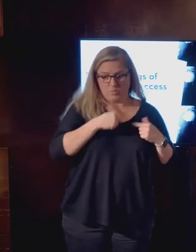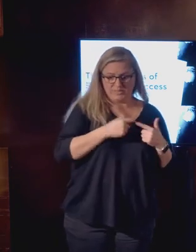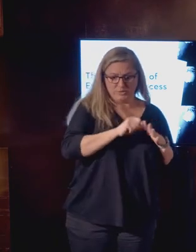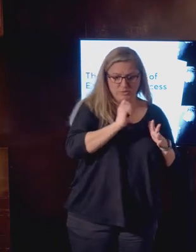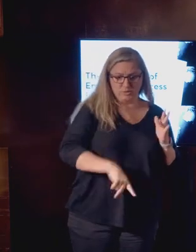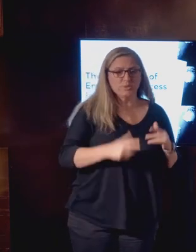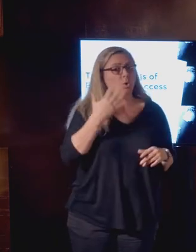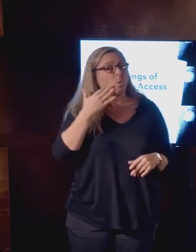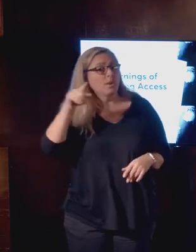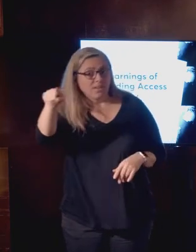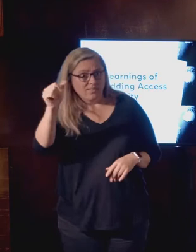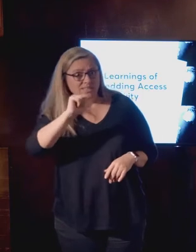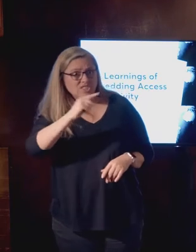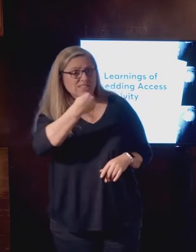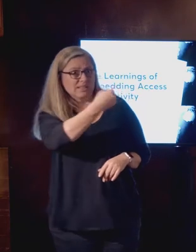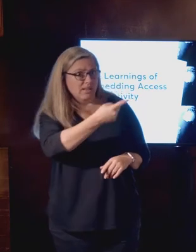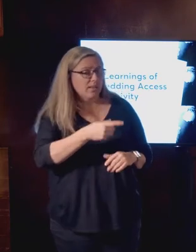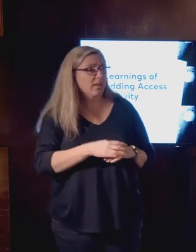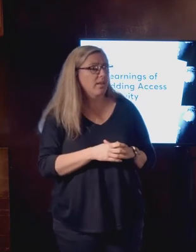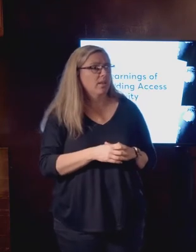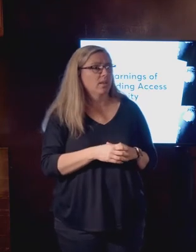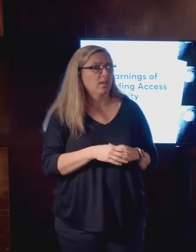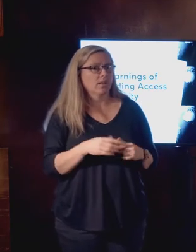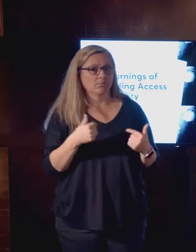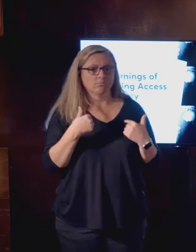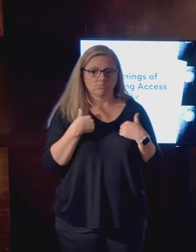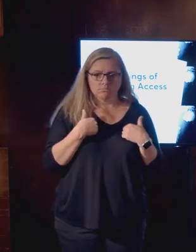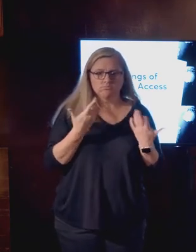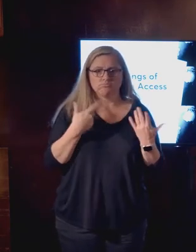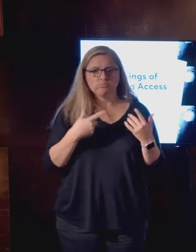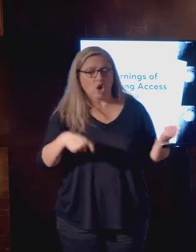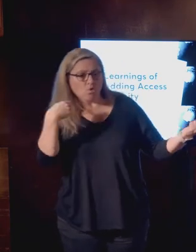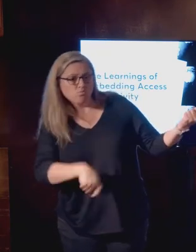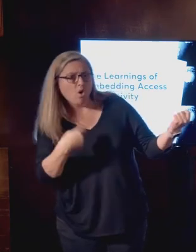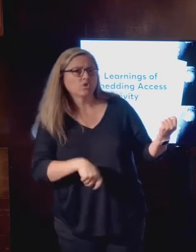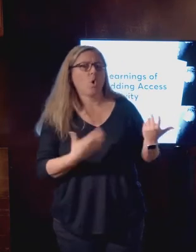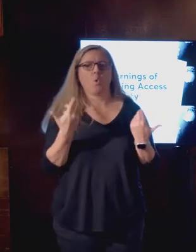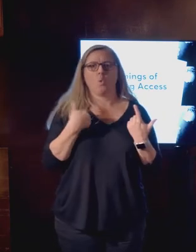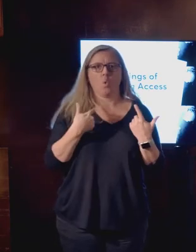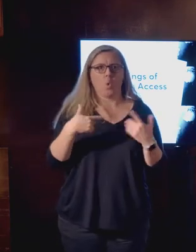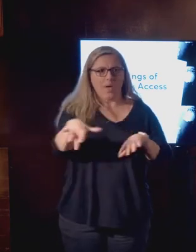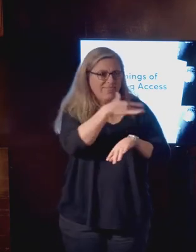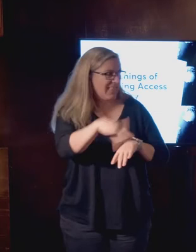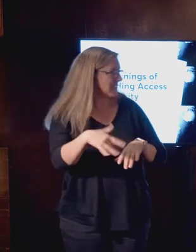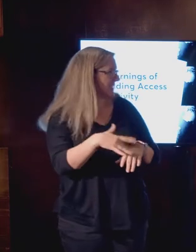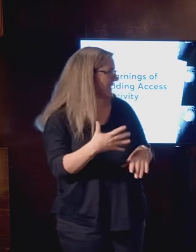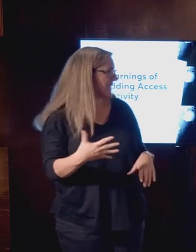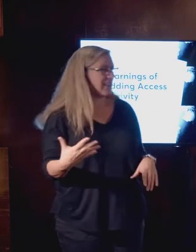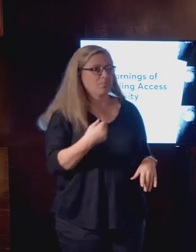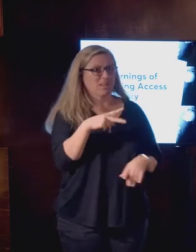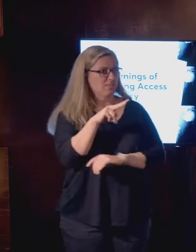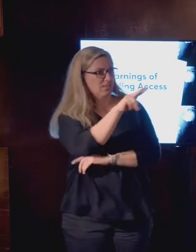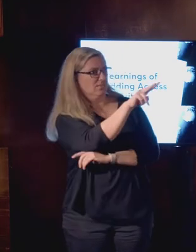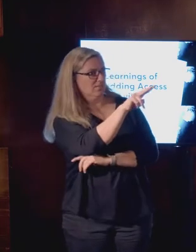So when she said that, when she goes to a rock show or to a theatre show and she has to go like this and look